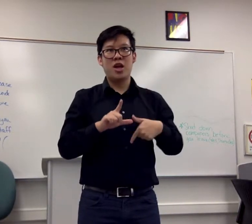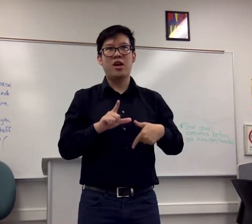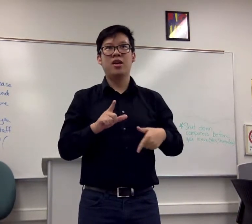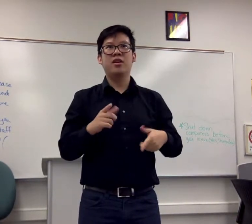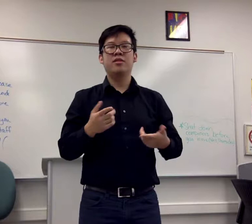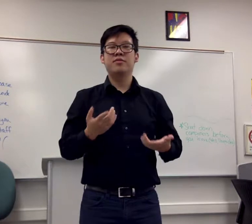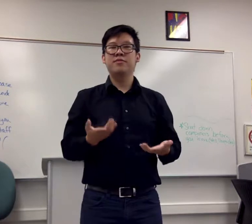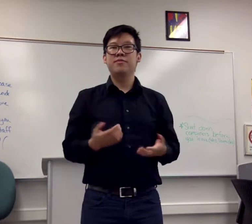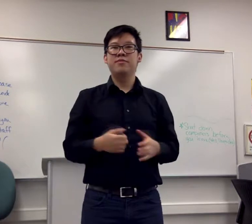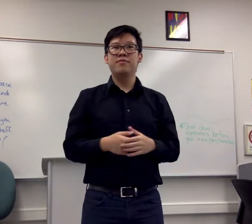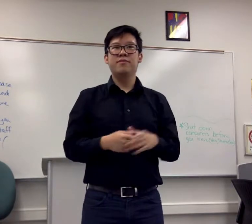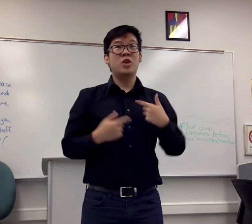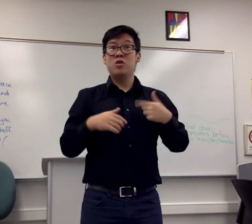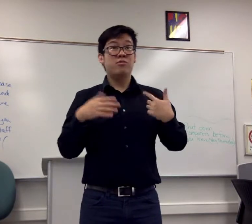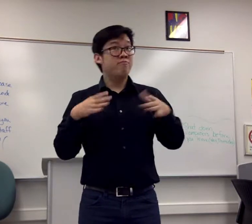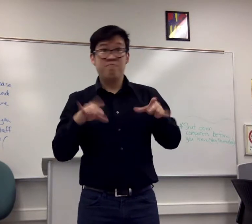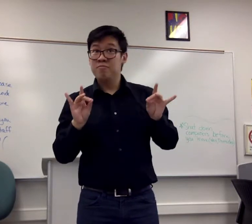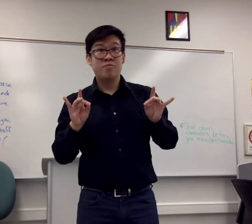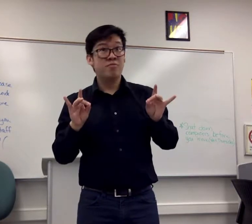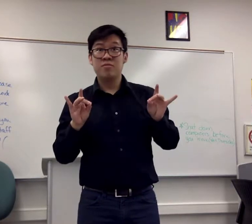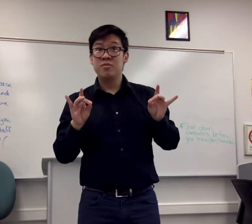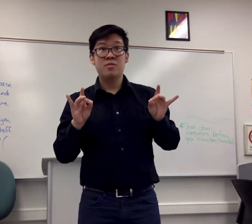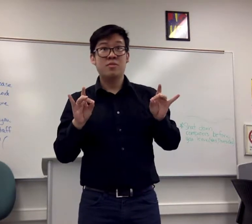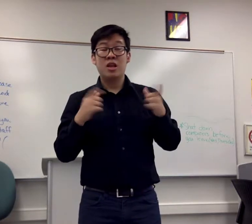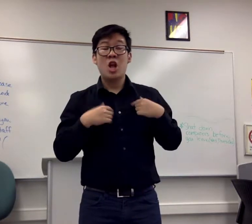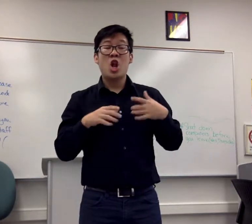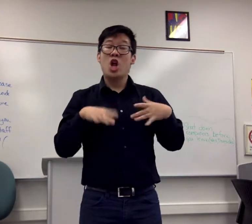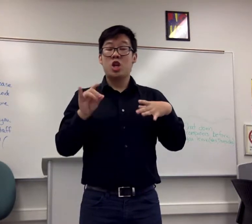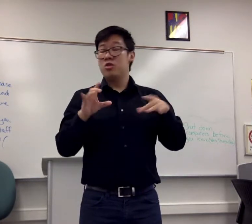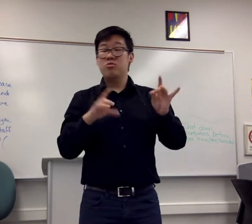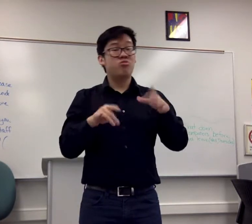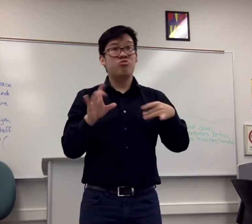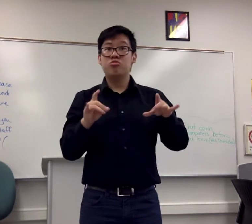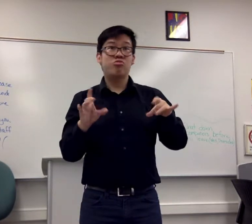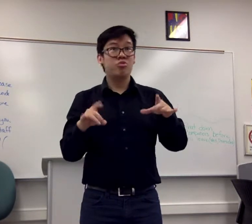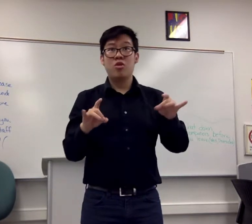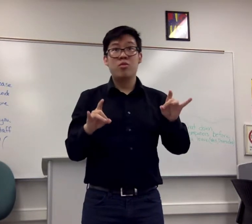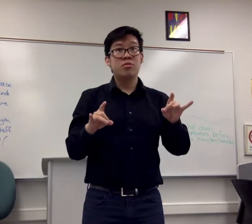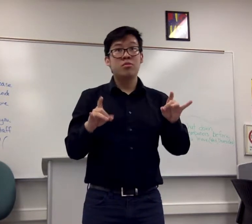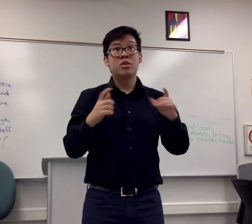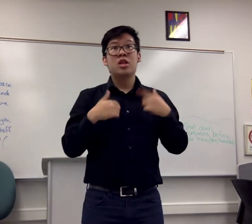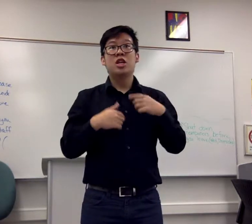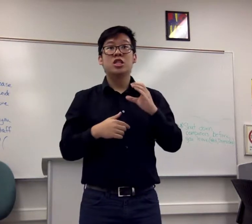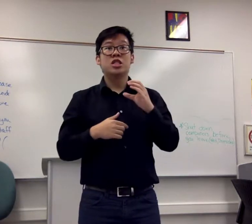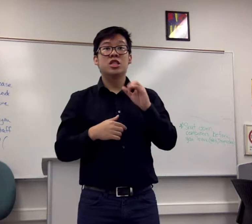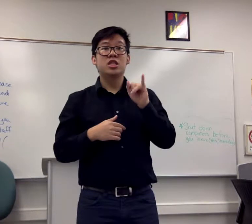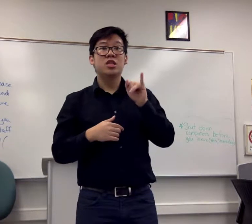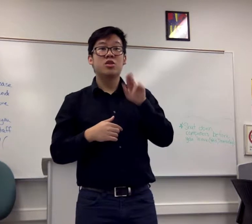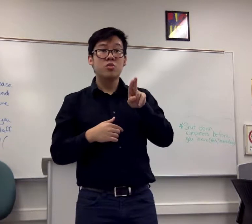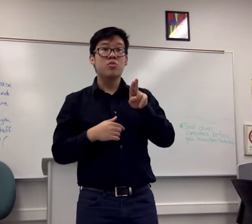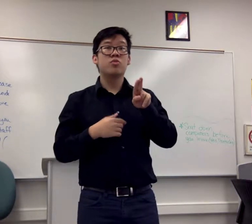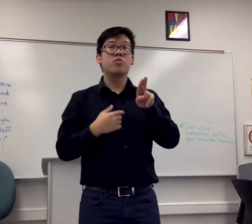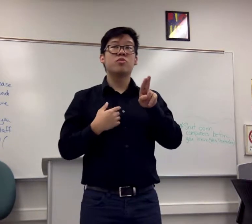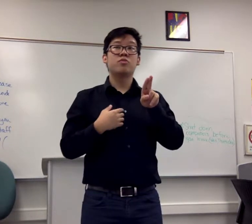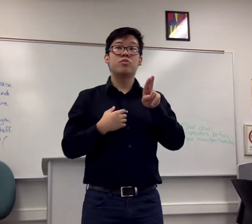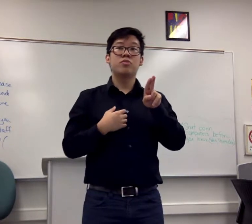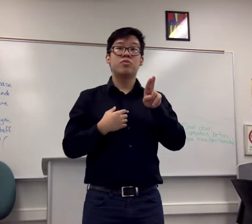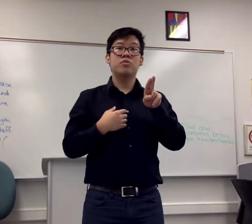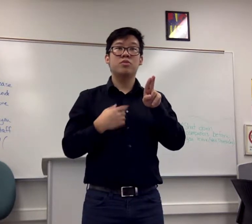another opportunity to earn CEUs except your friend's workshop. The problem is that her workshop is on the same day